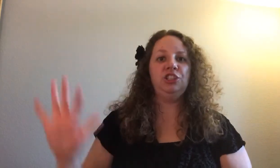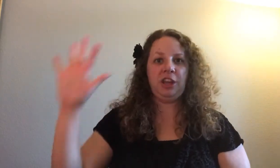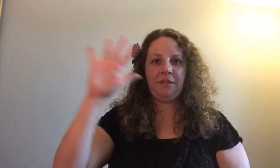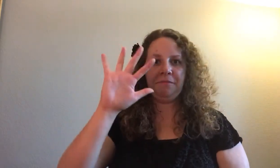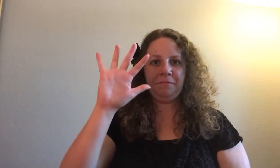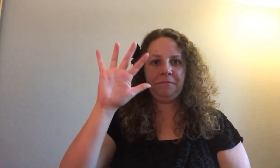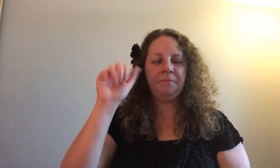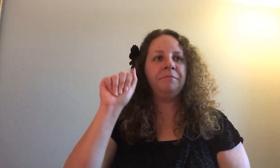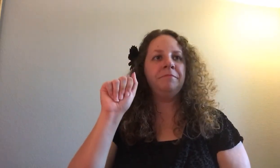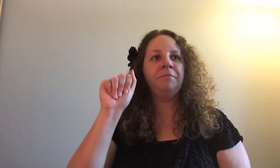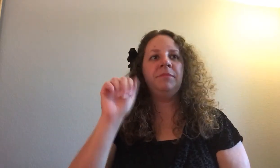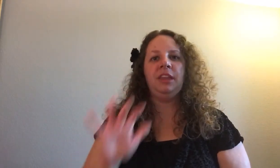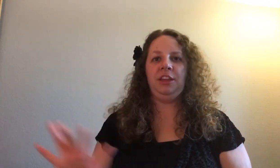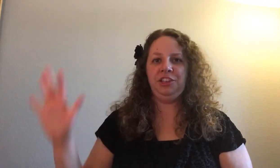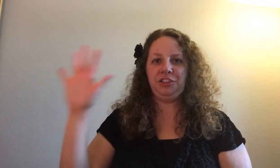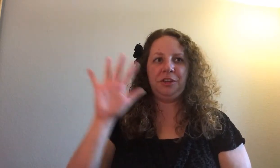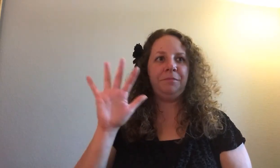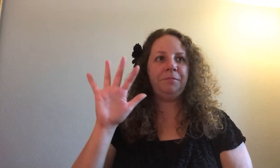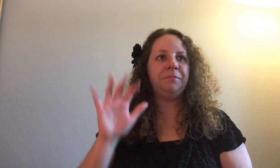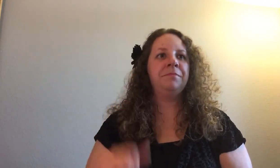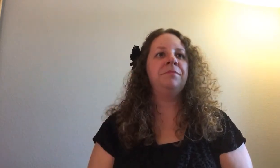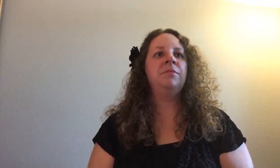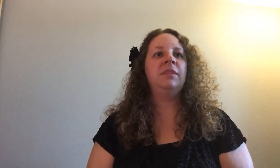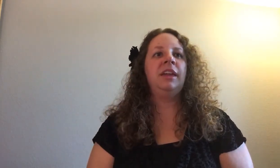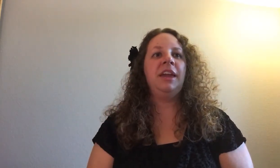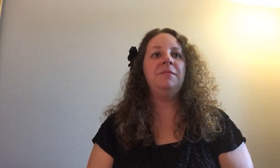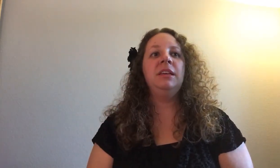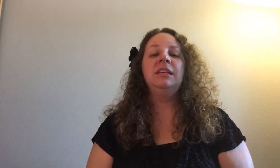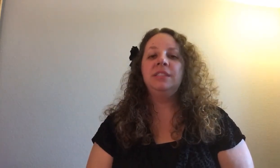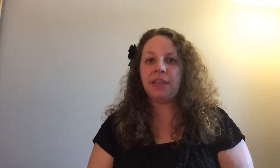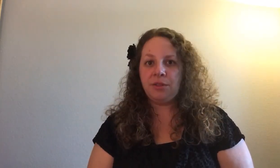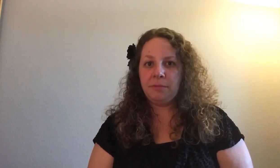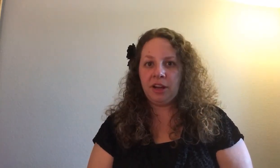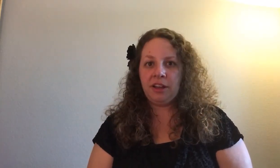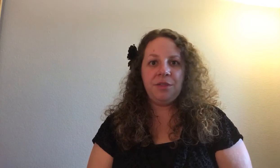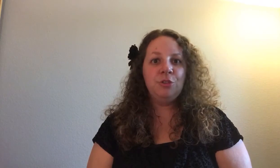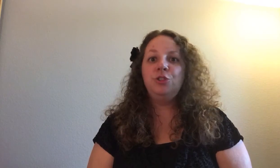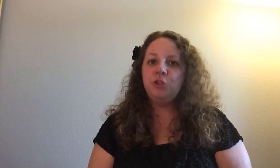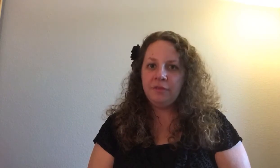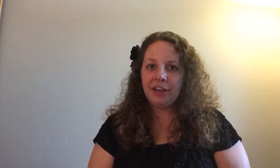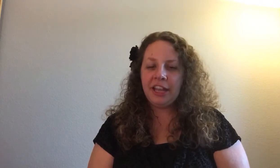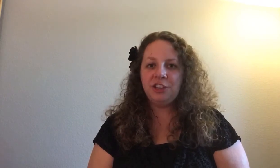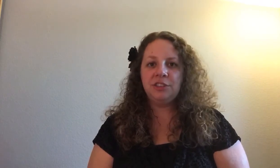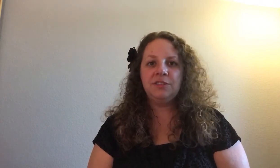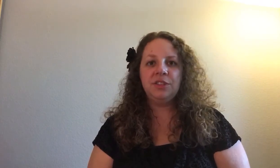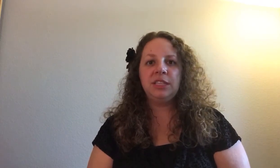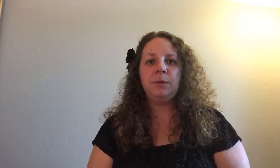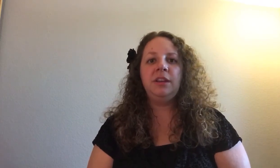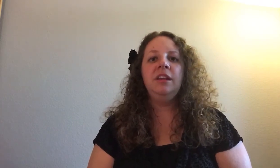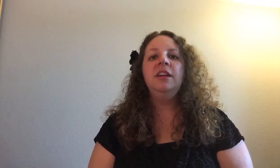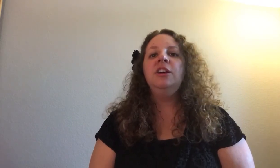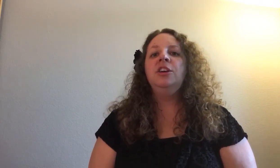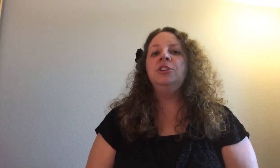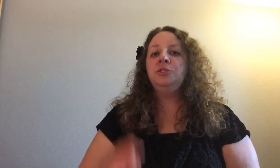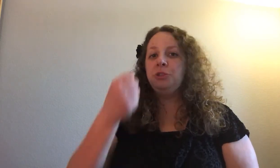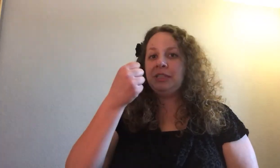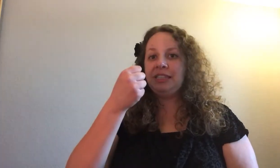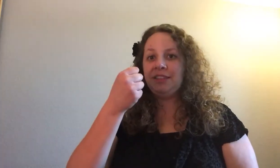Asia, Asia. Okay, South America. There's two variations for this one. So you can sign the